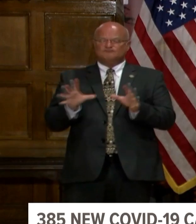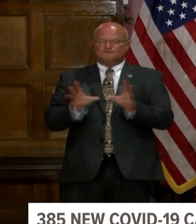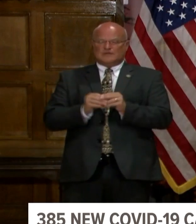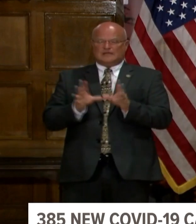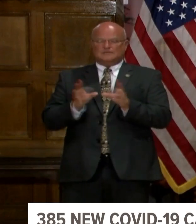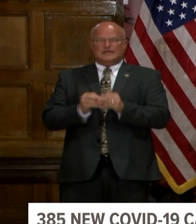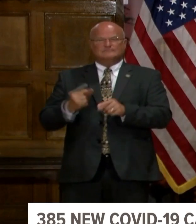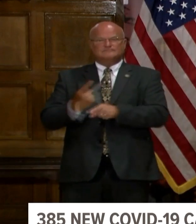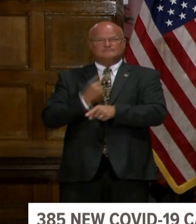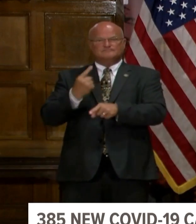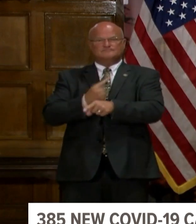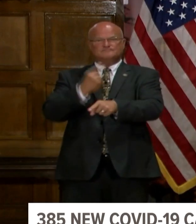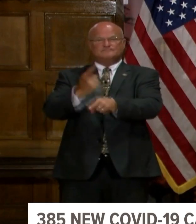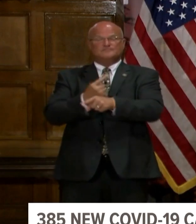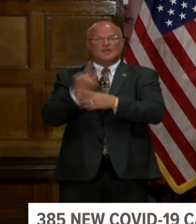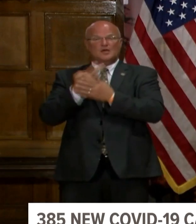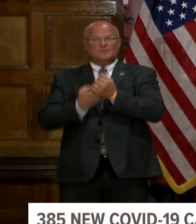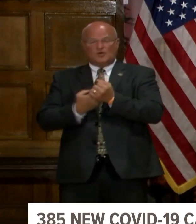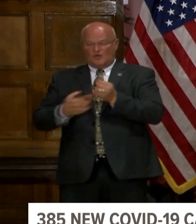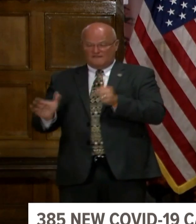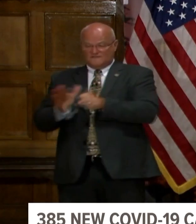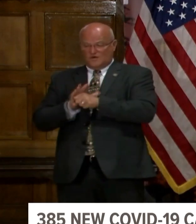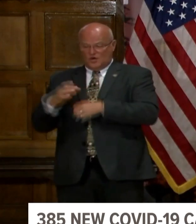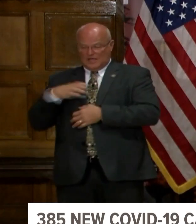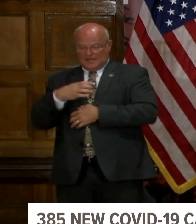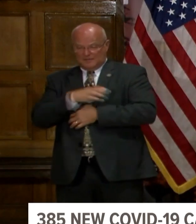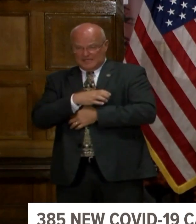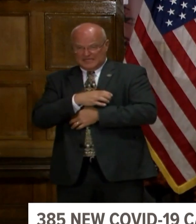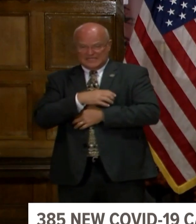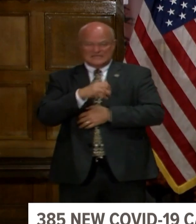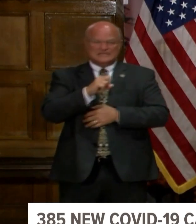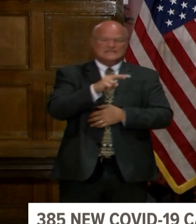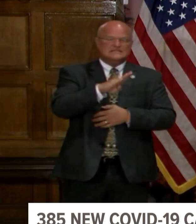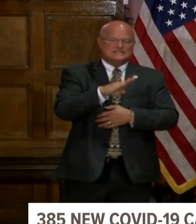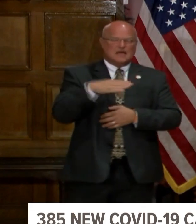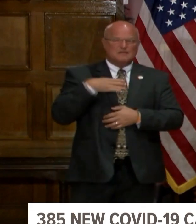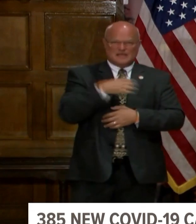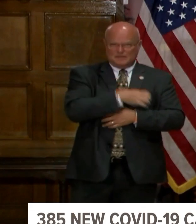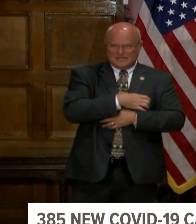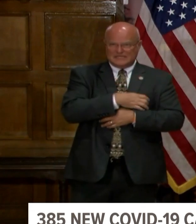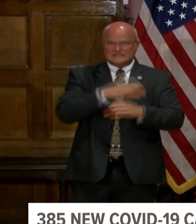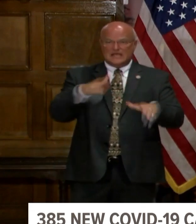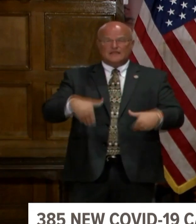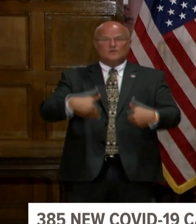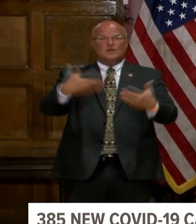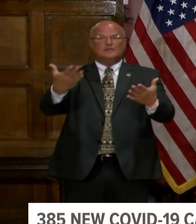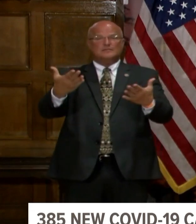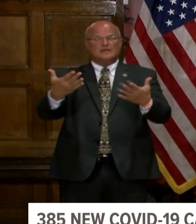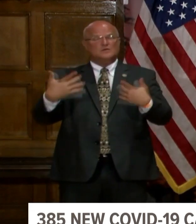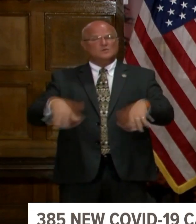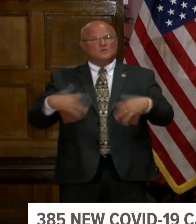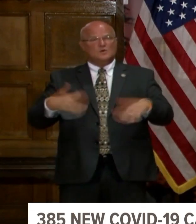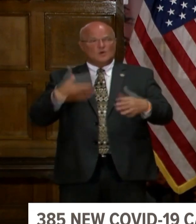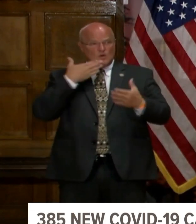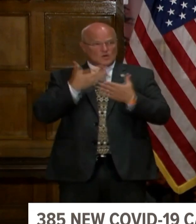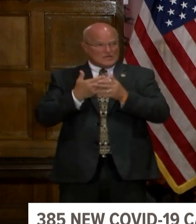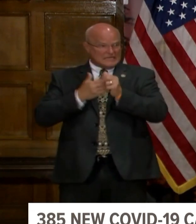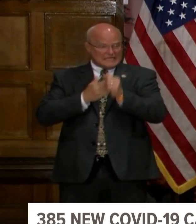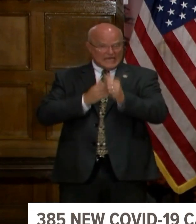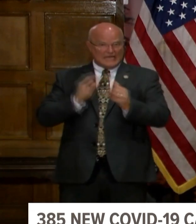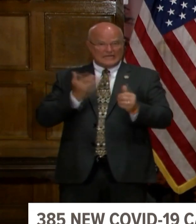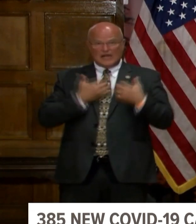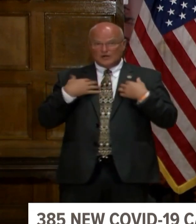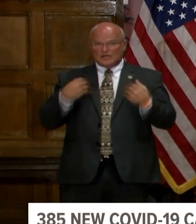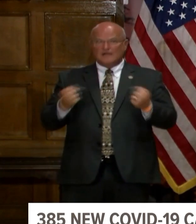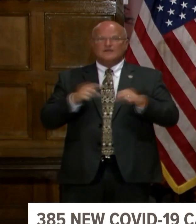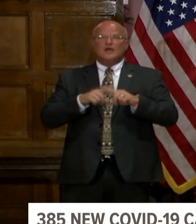regularly, both in full committee and in their subcommittees. And their recommendations have been very instrumental in guiding our